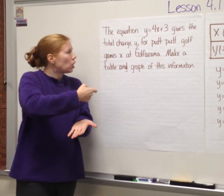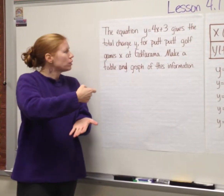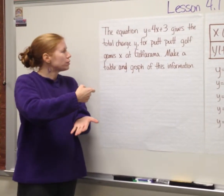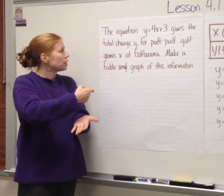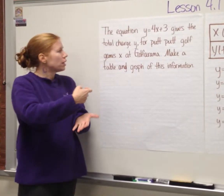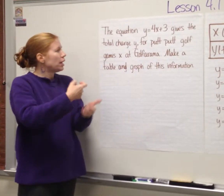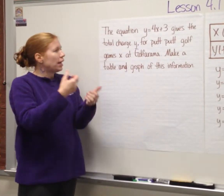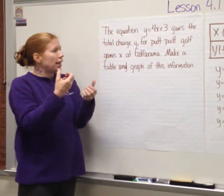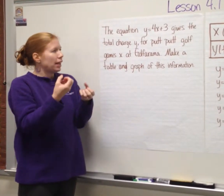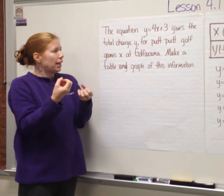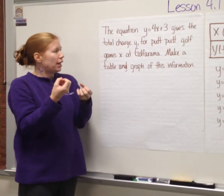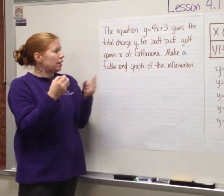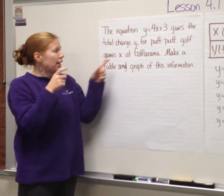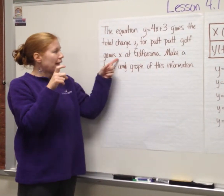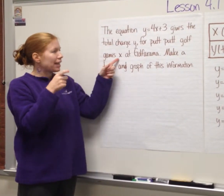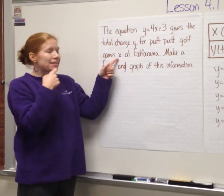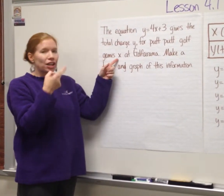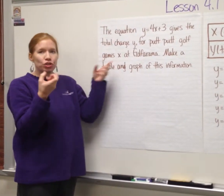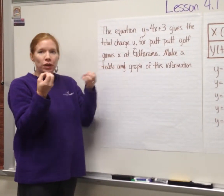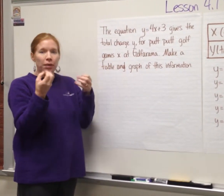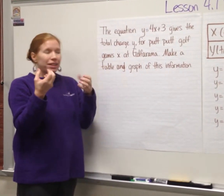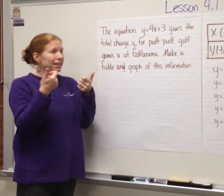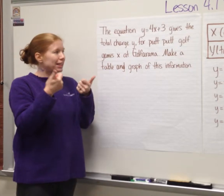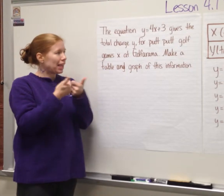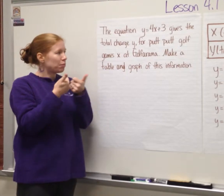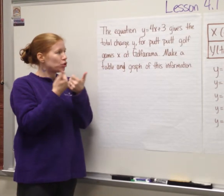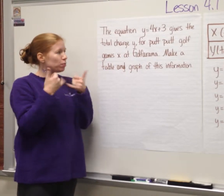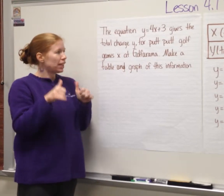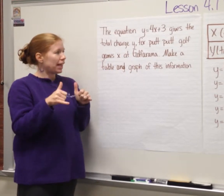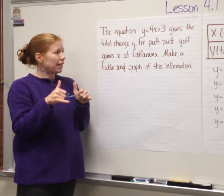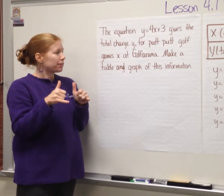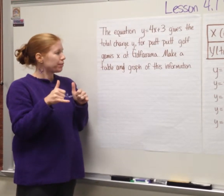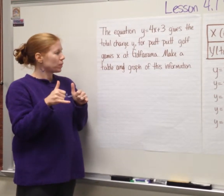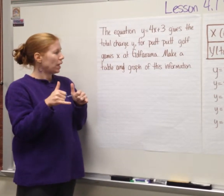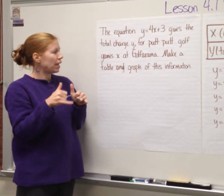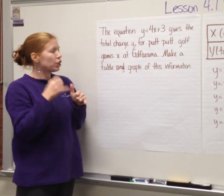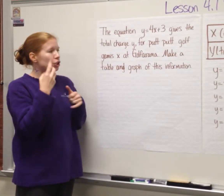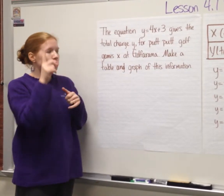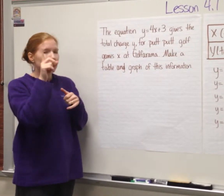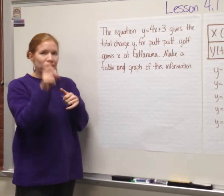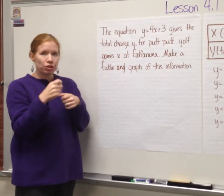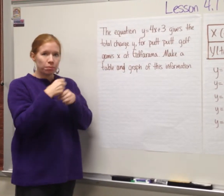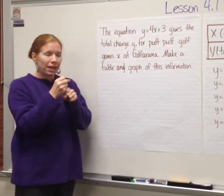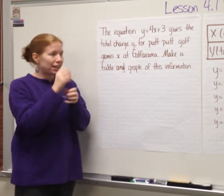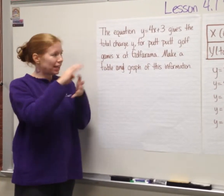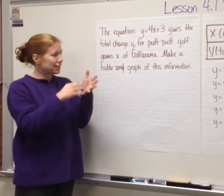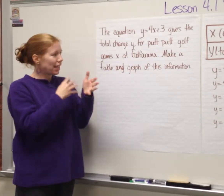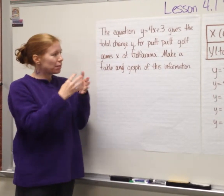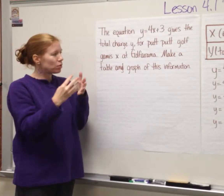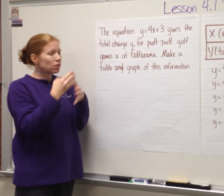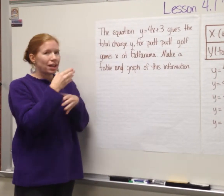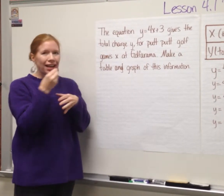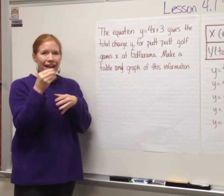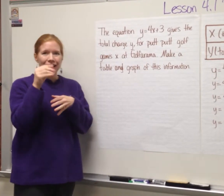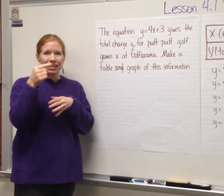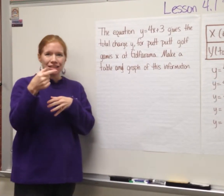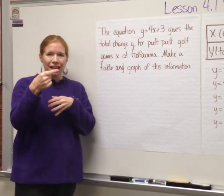golf, and x tells you how many games you play. Okay, you need to make a table and